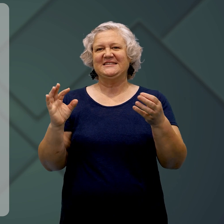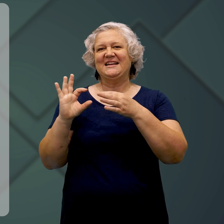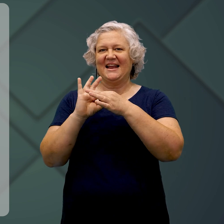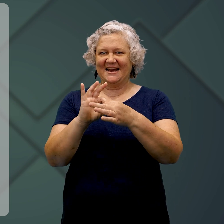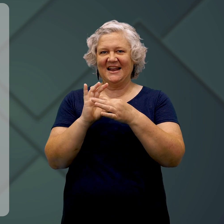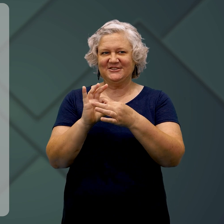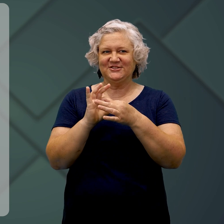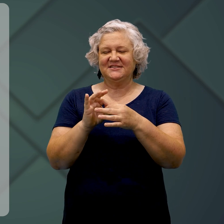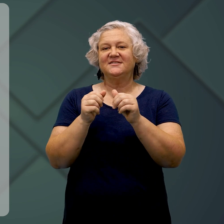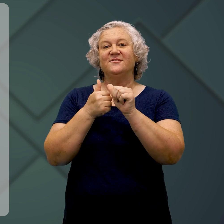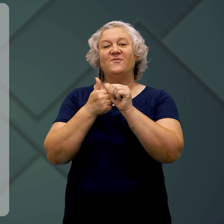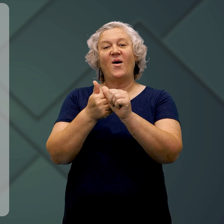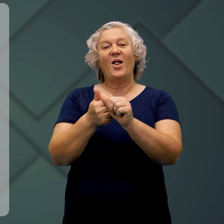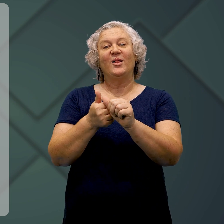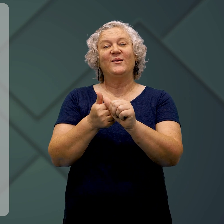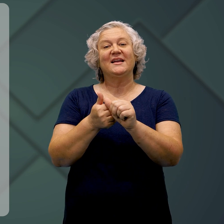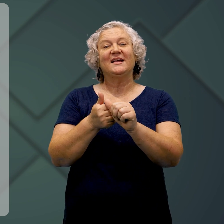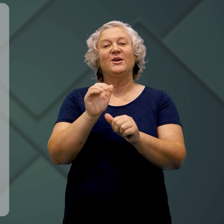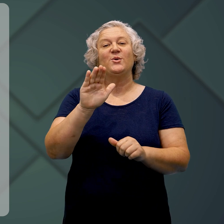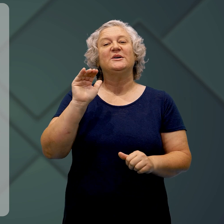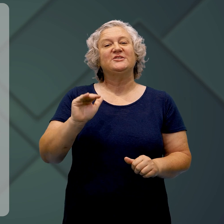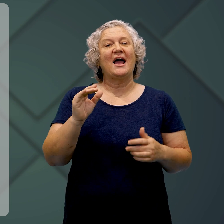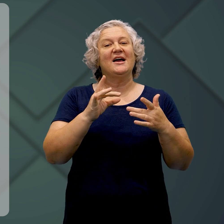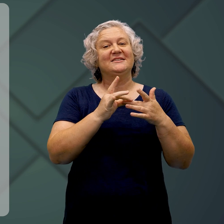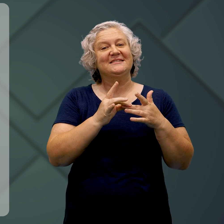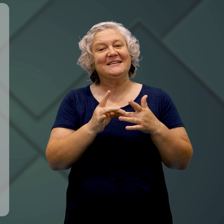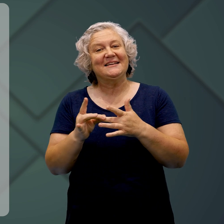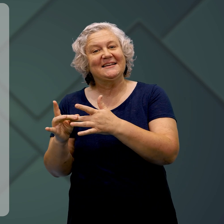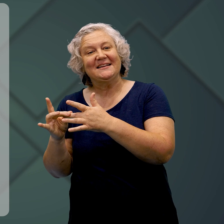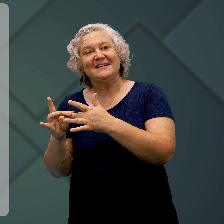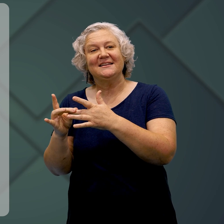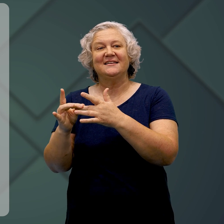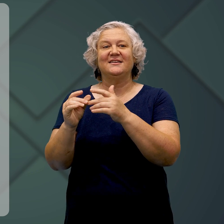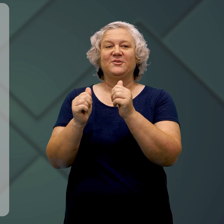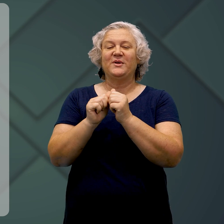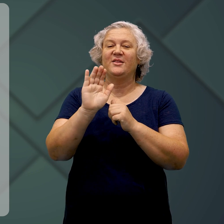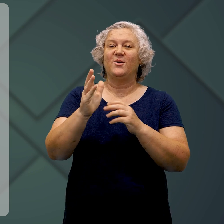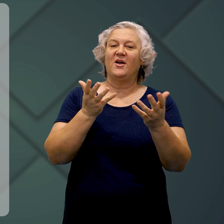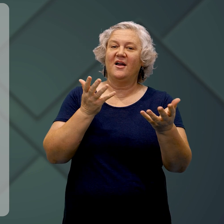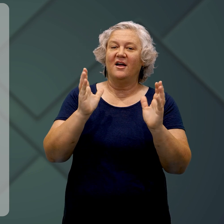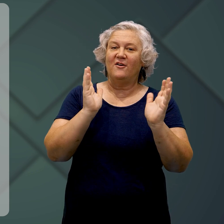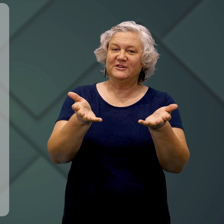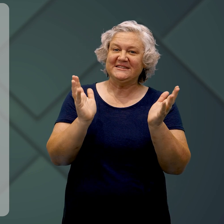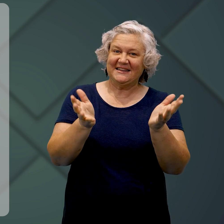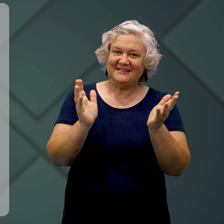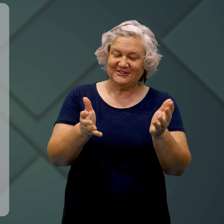interactions and connections, following your child's lead with your conversation.